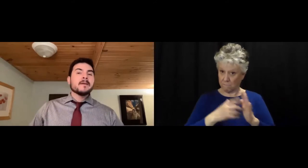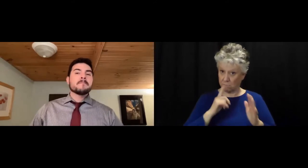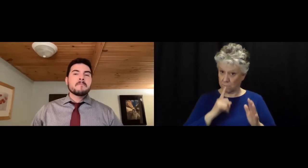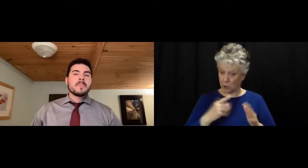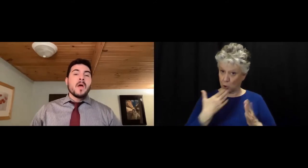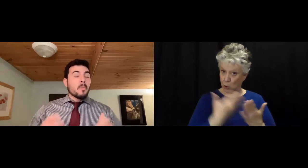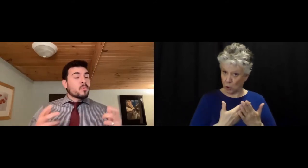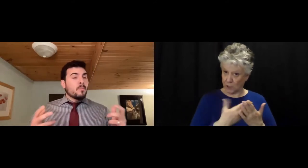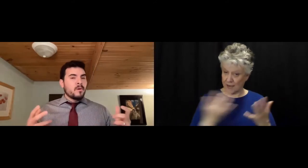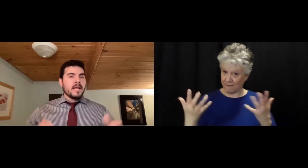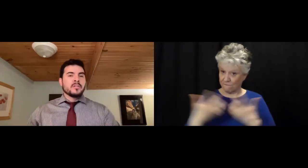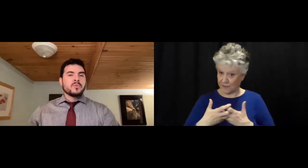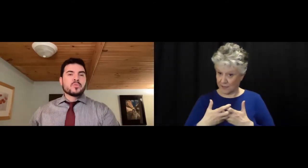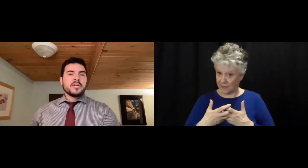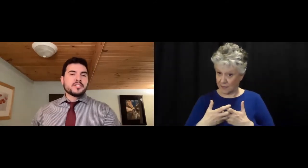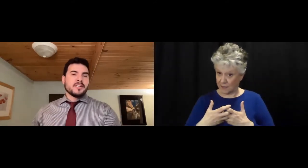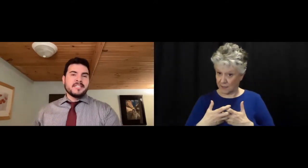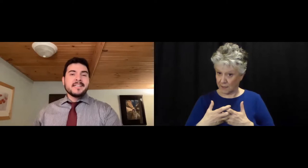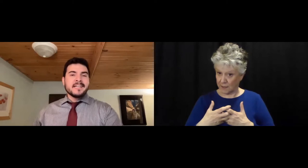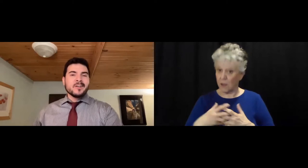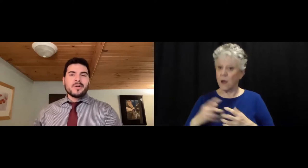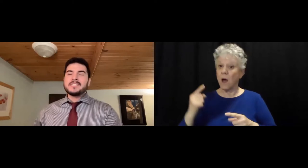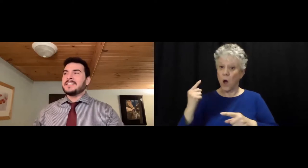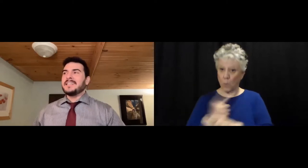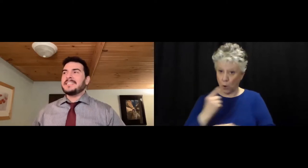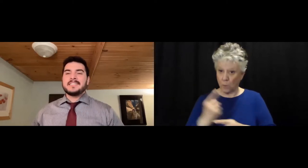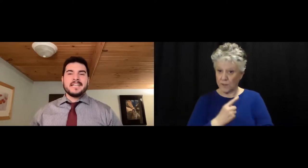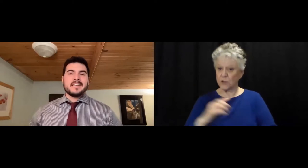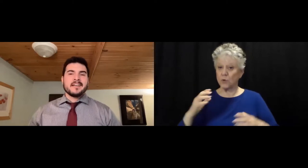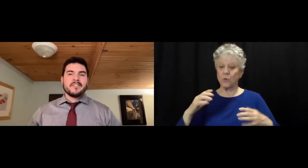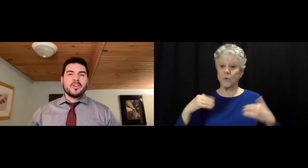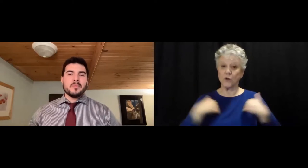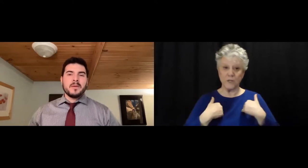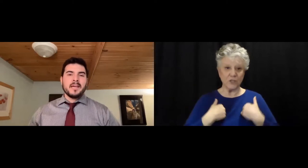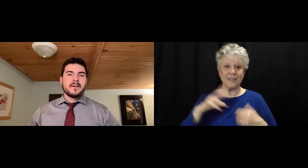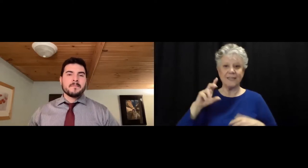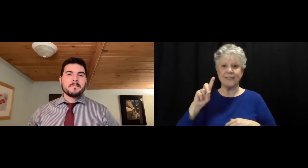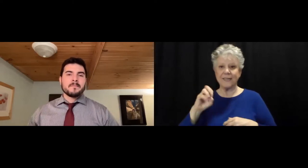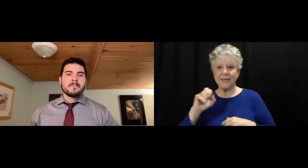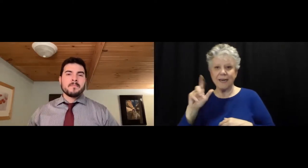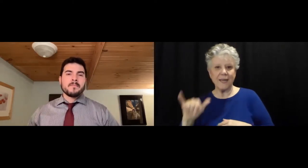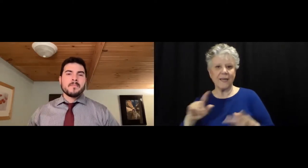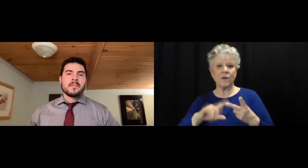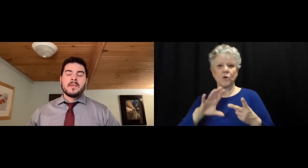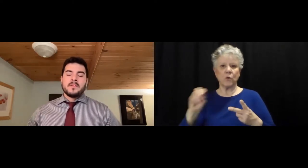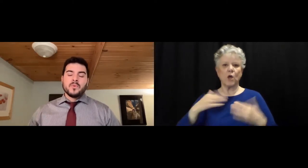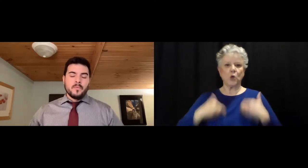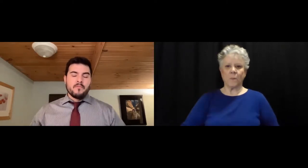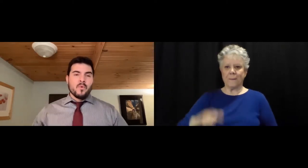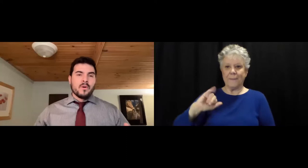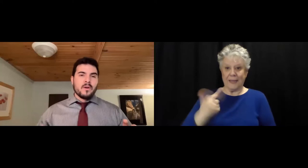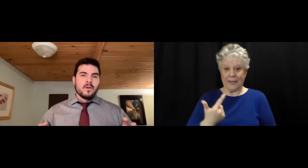fitting, appropriate to the creaturely dignity and graced destiny of the human being?